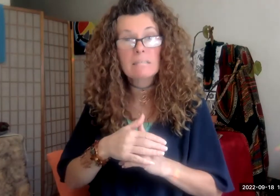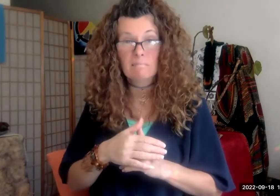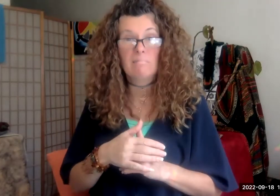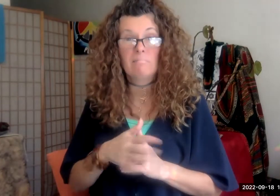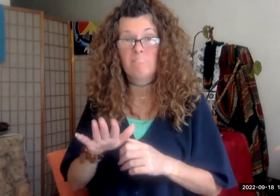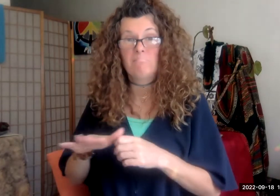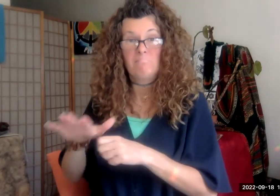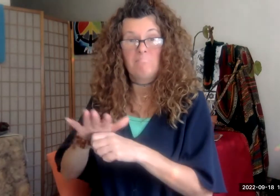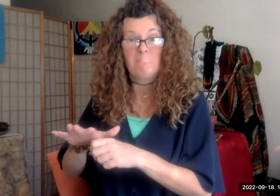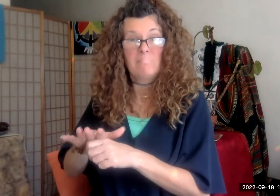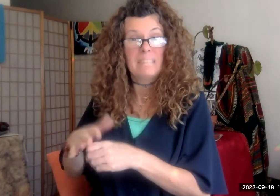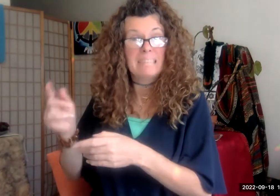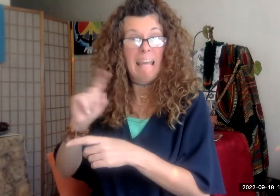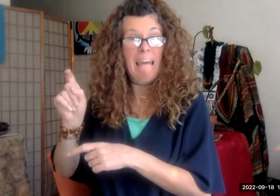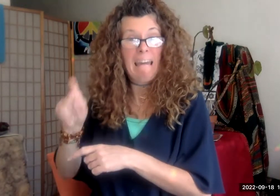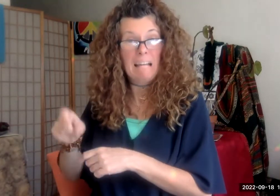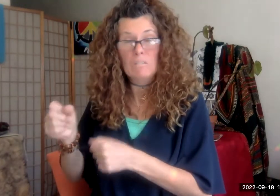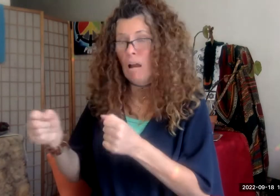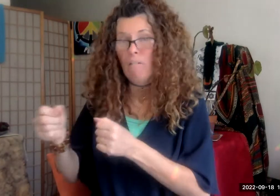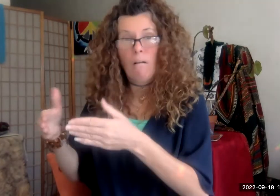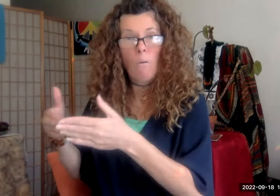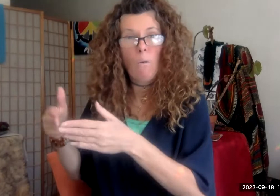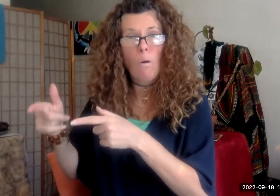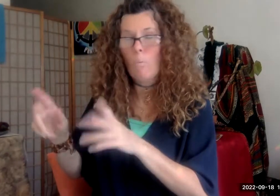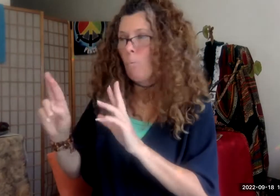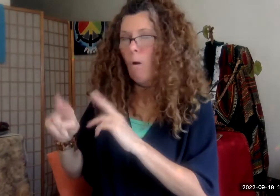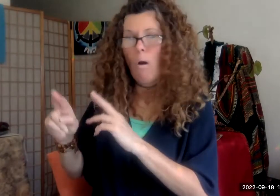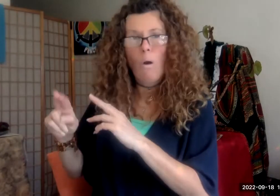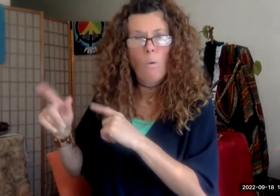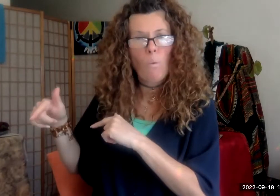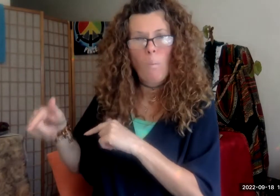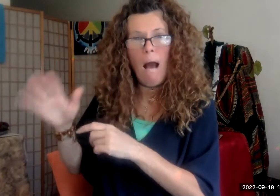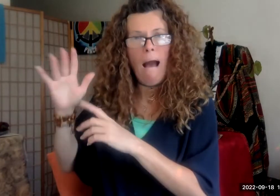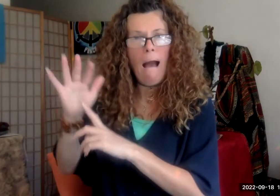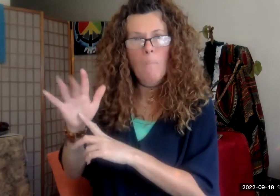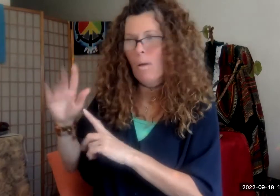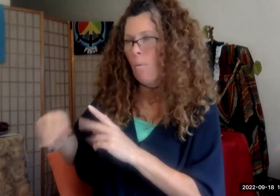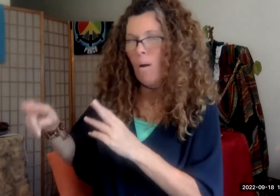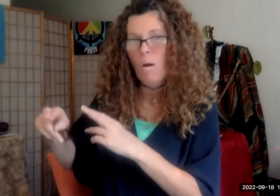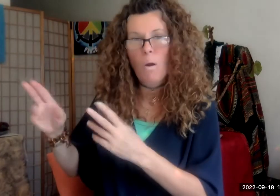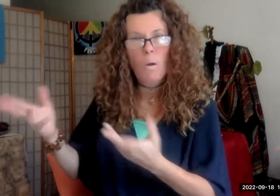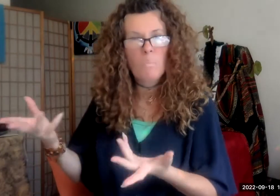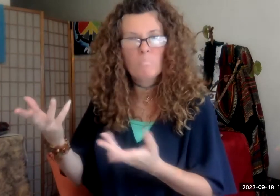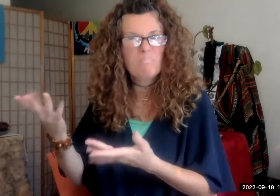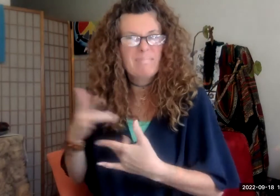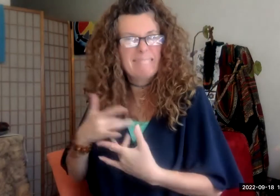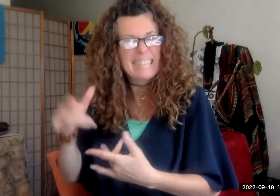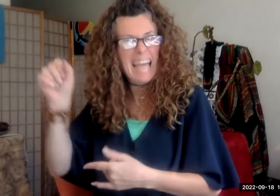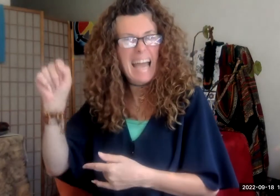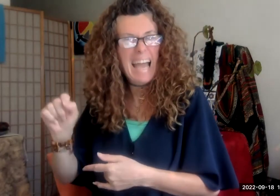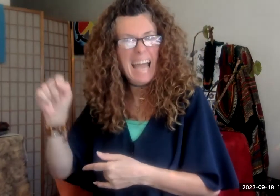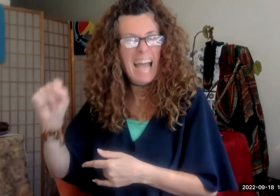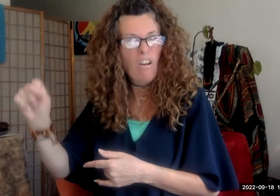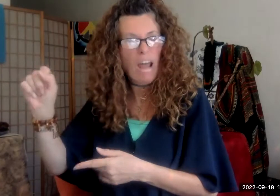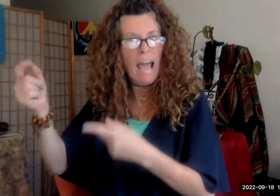rural Texas, and there are corners of roads, like popular roads, where on any given Saturday, there's